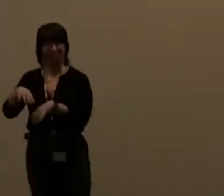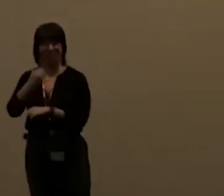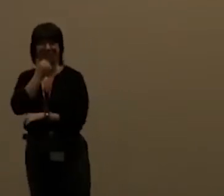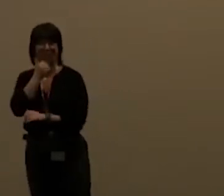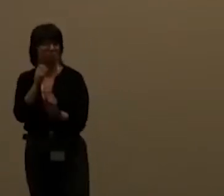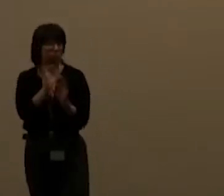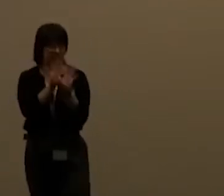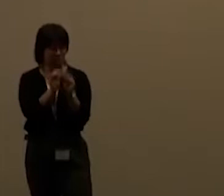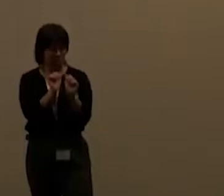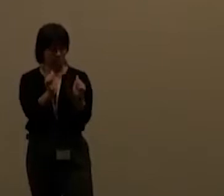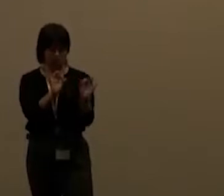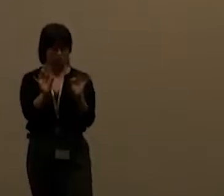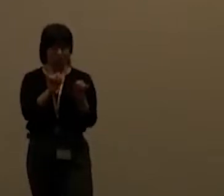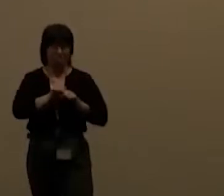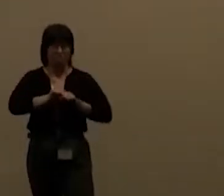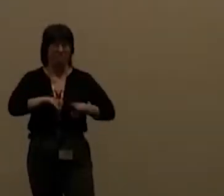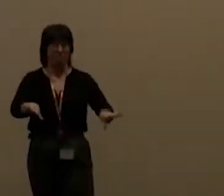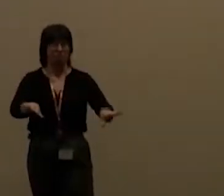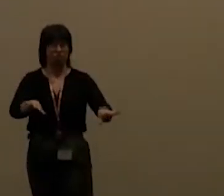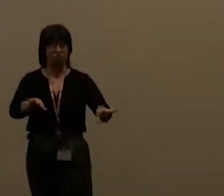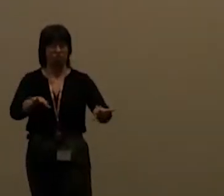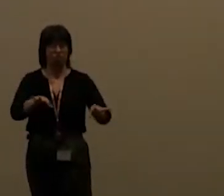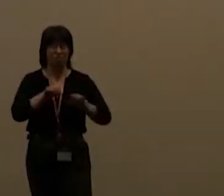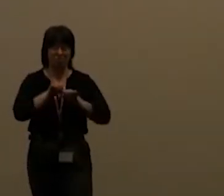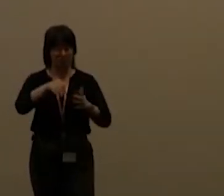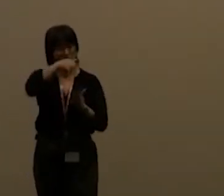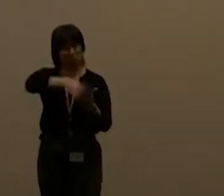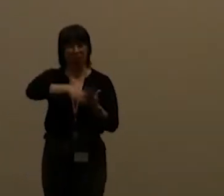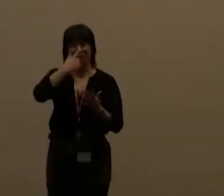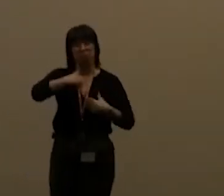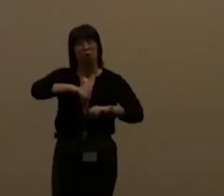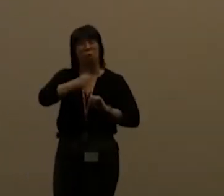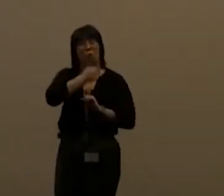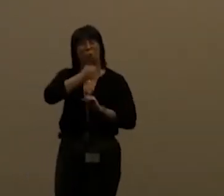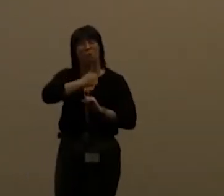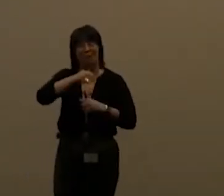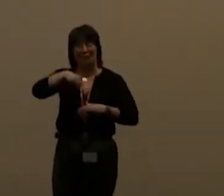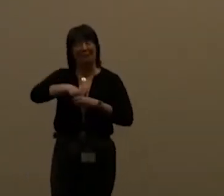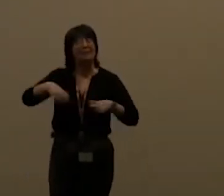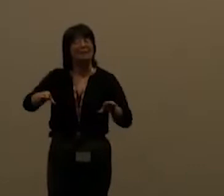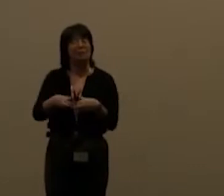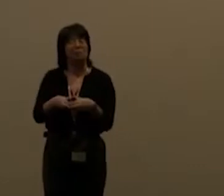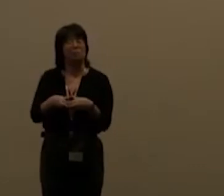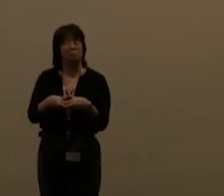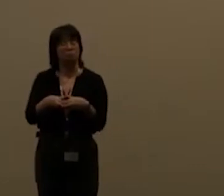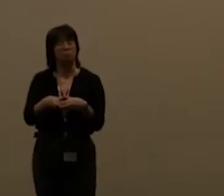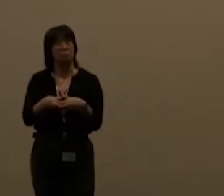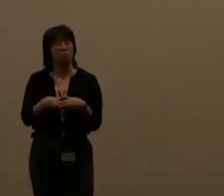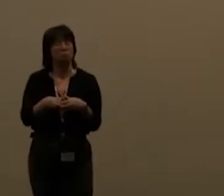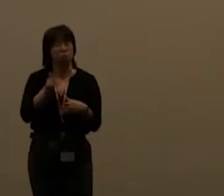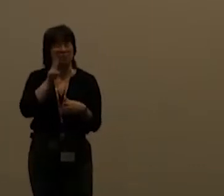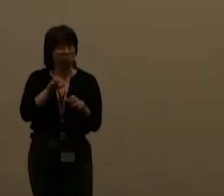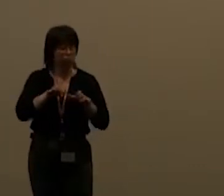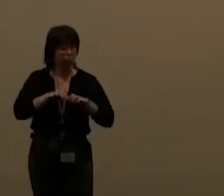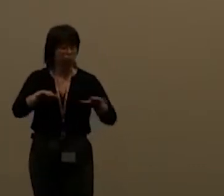is good. So I'm going to click publish, and this will publish the template where we can start using this inside of Teams. So we can see this is